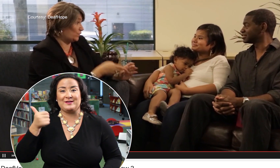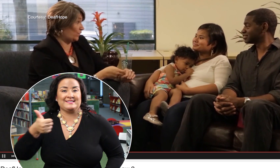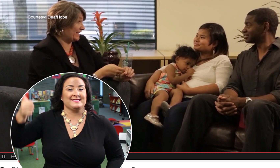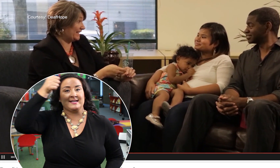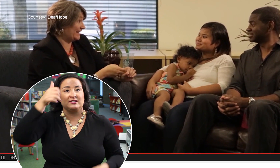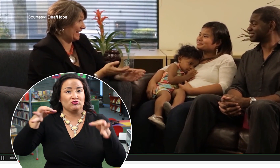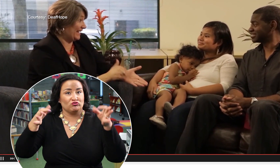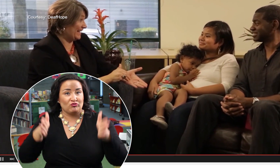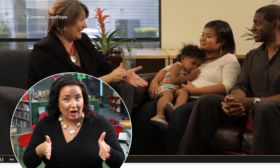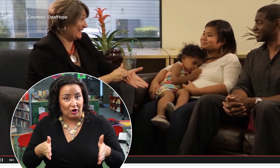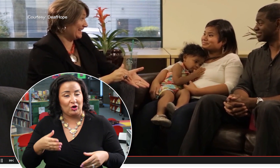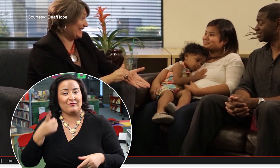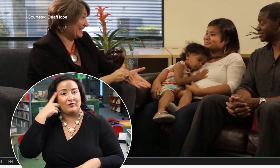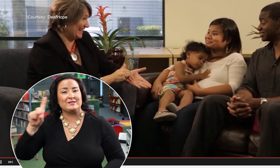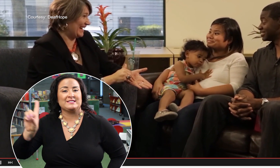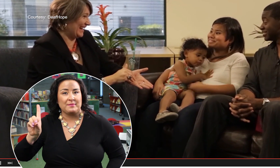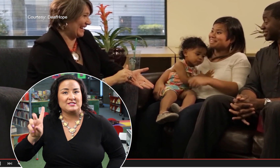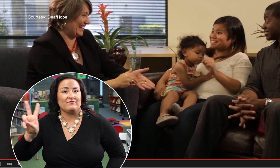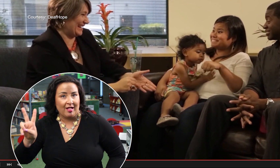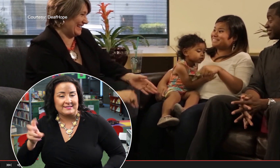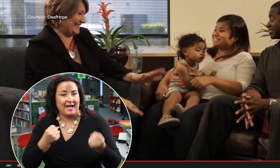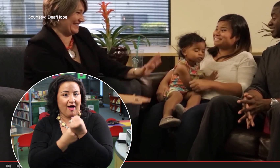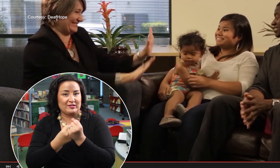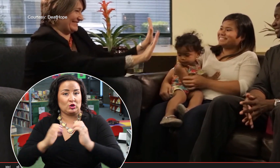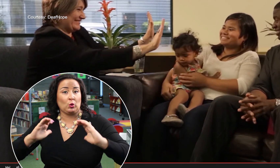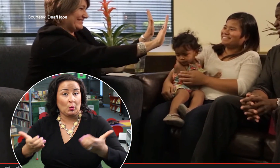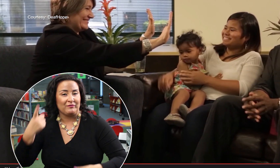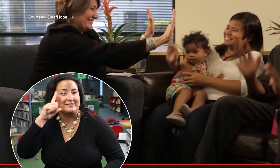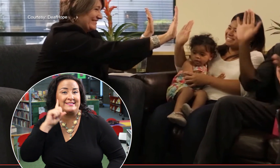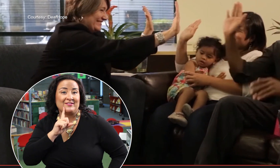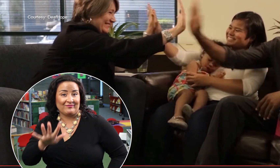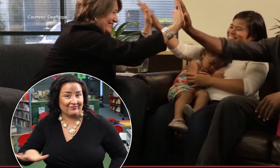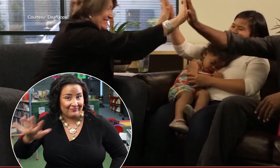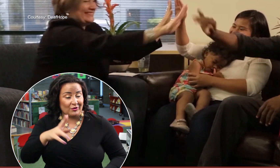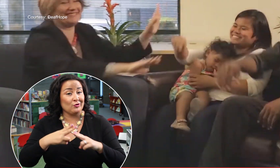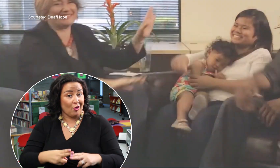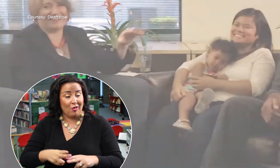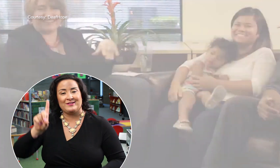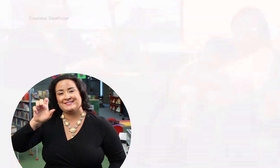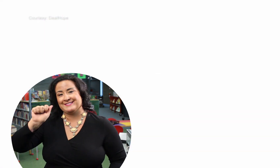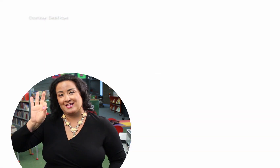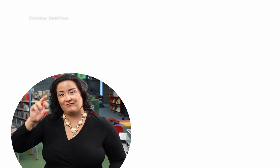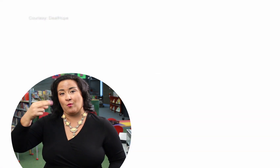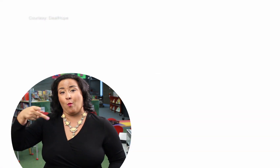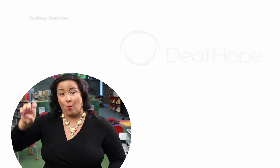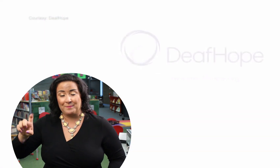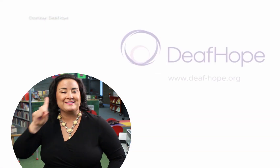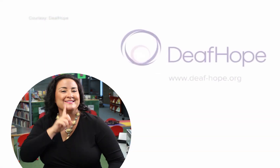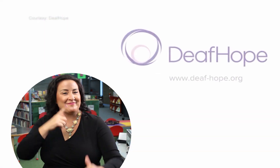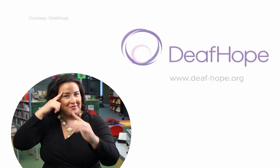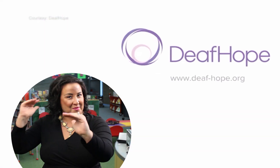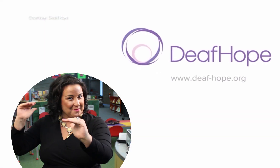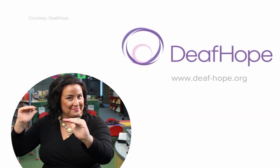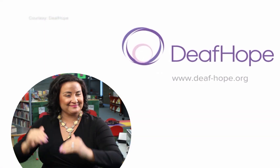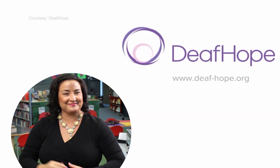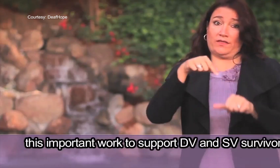it. She was the executive director of a domestic violence advocacy group for deaf people called Deaf Hope.